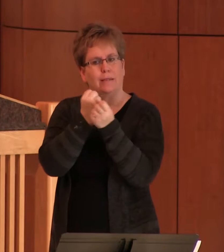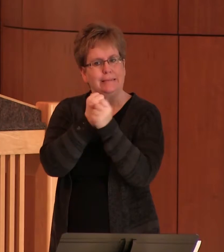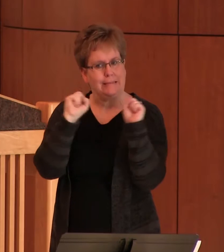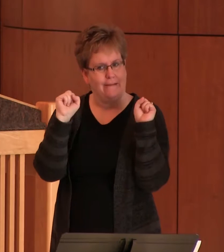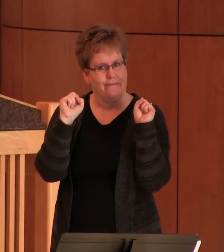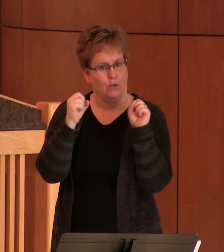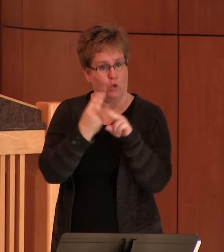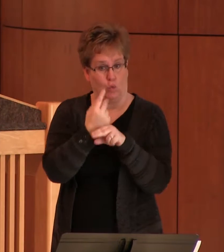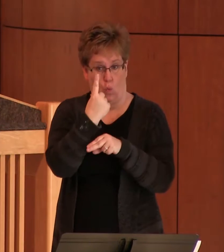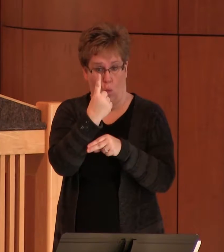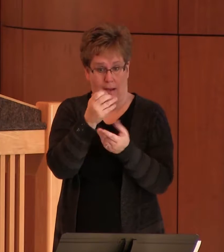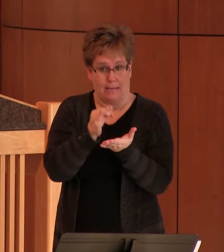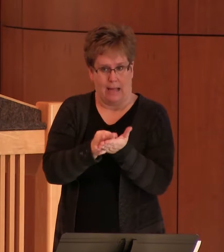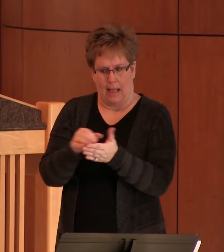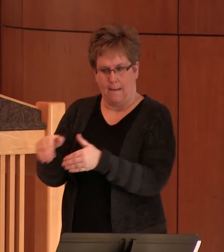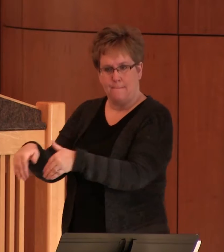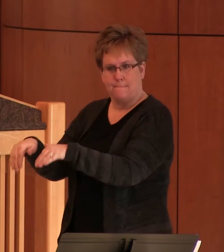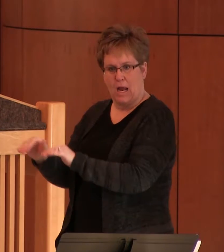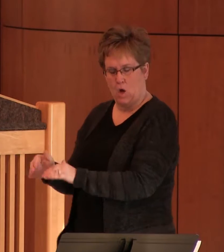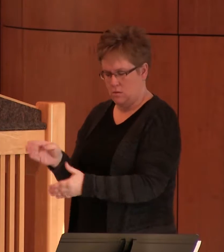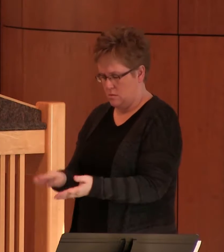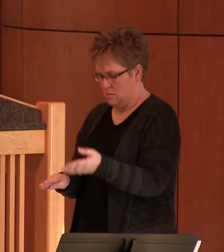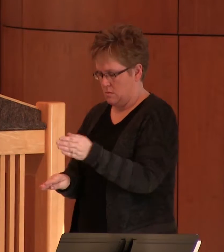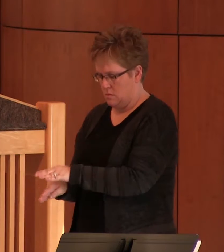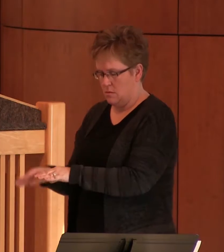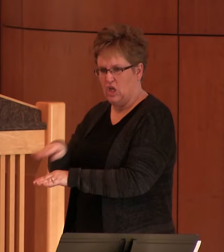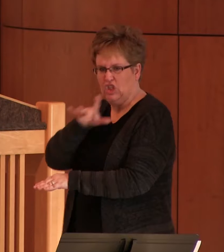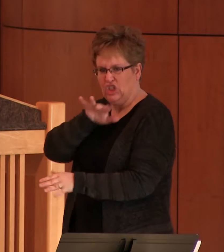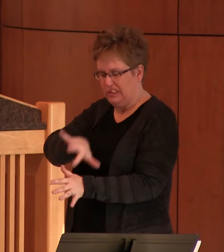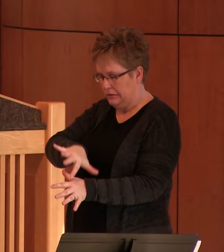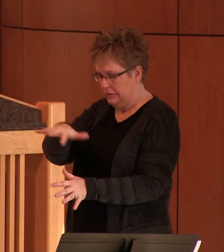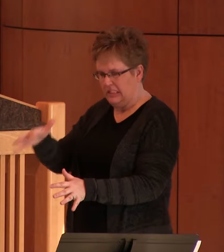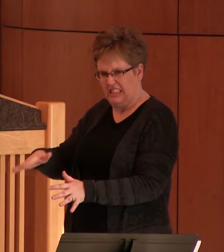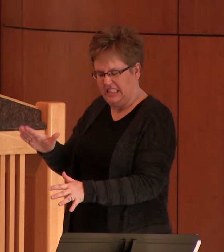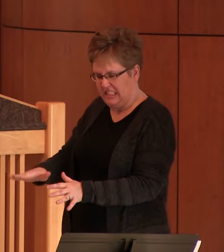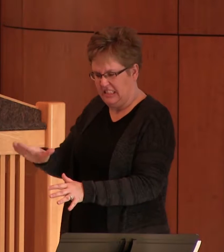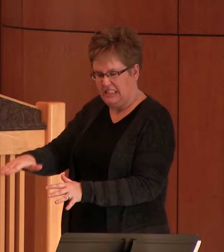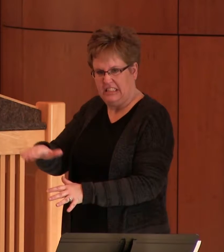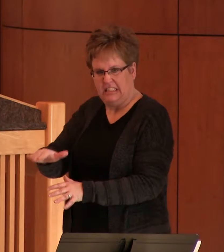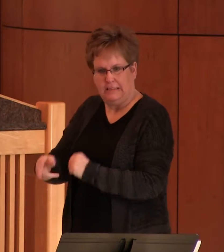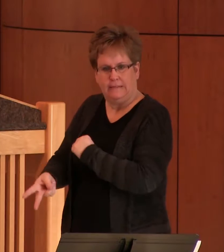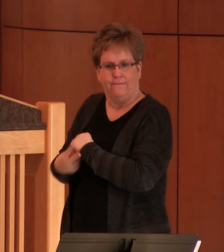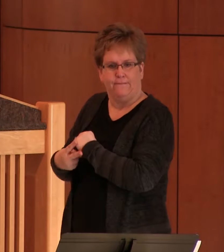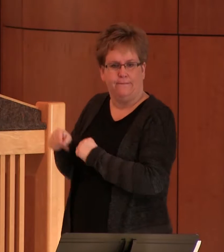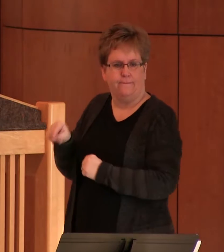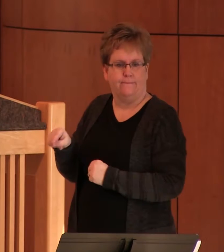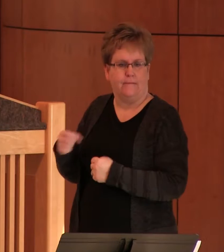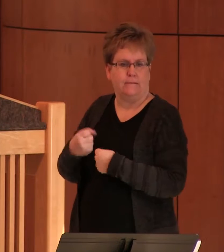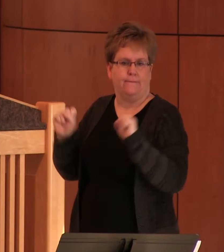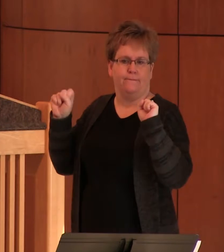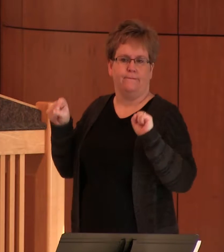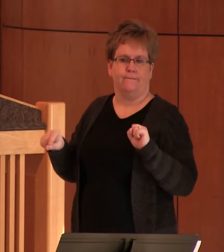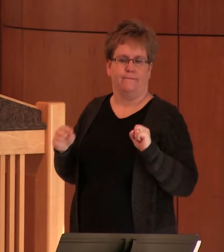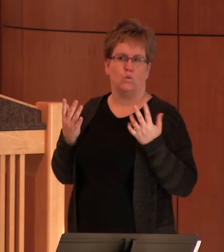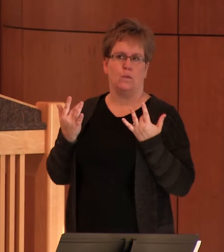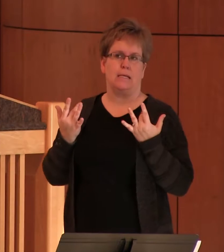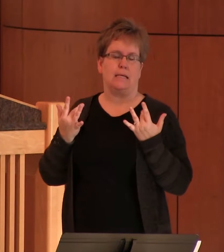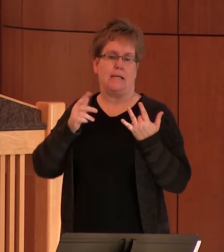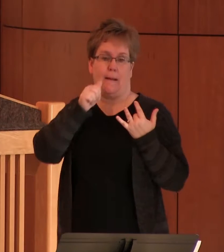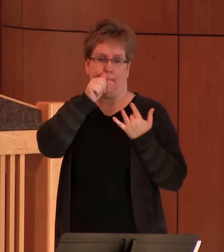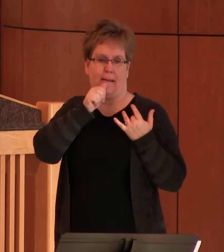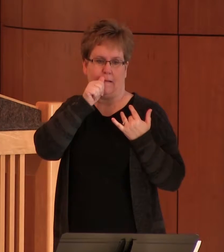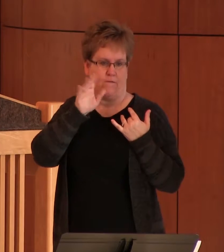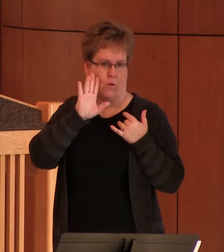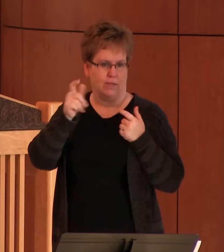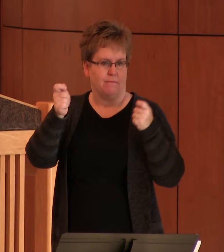that talent, to bury it in the ground, to pack the dirt solidly, and tightly and wait for his master